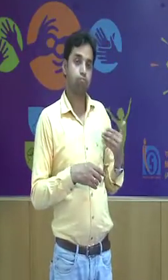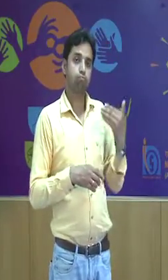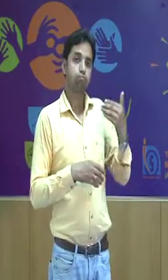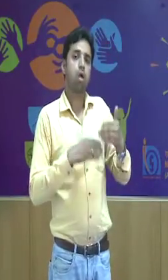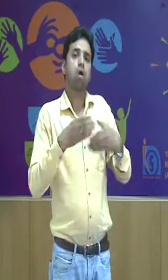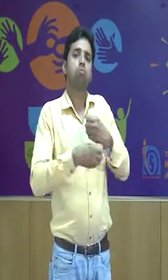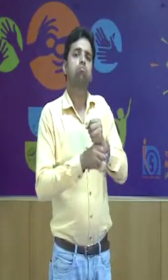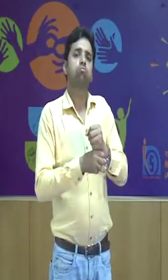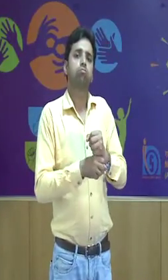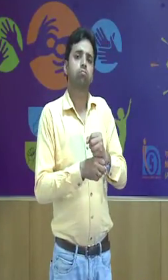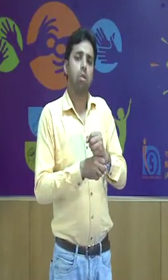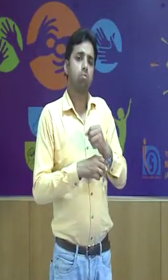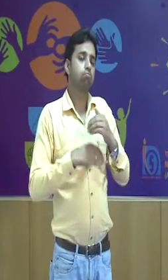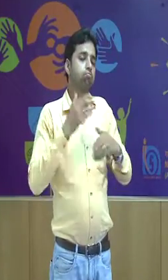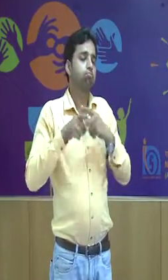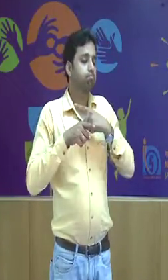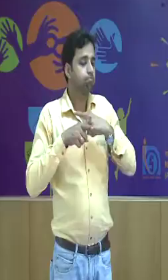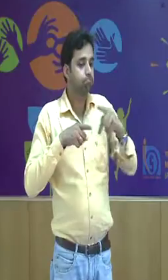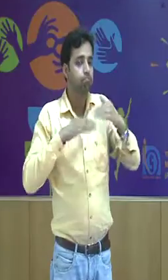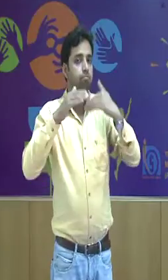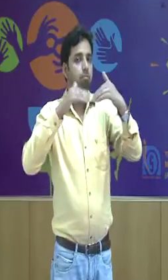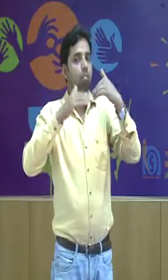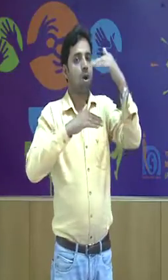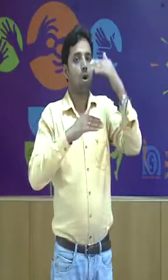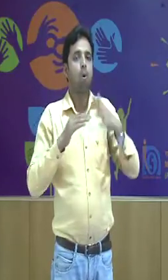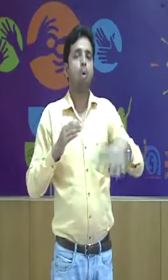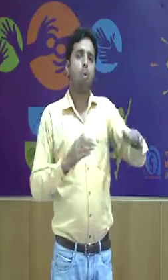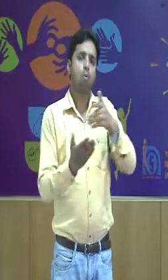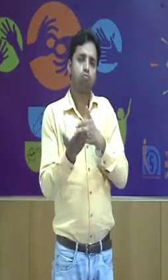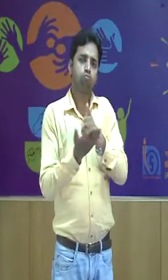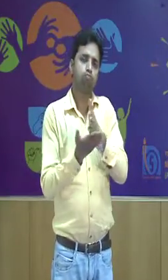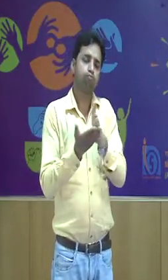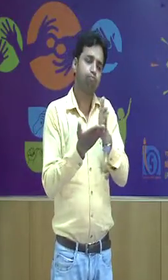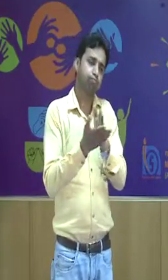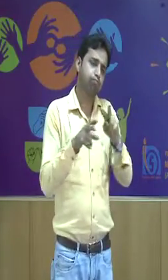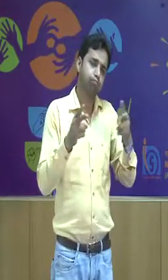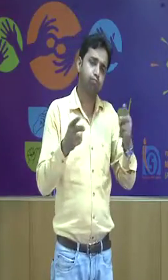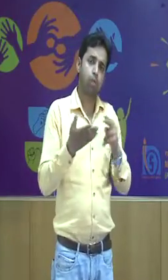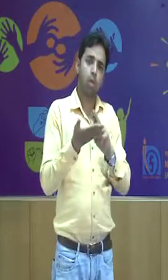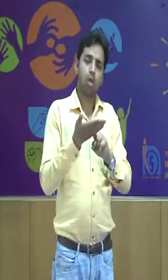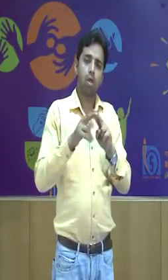women have made great progress in all the fields of life.